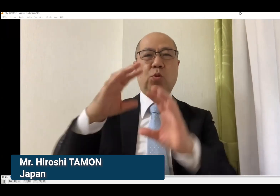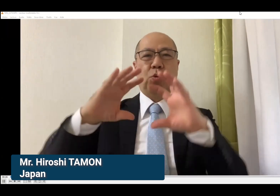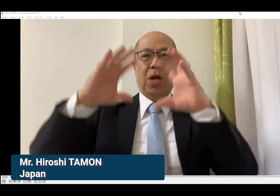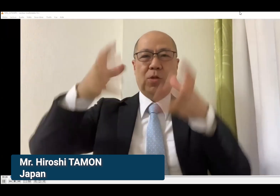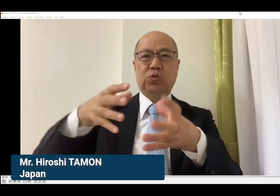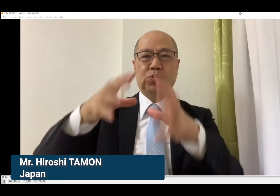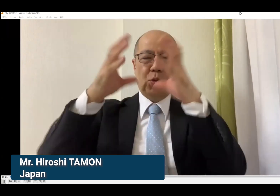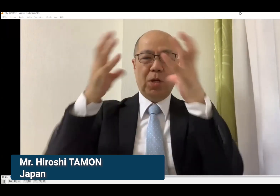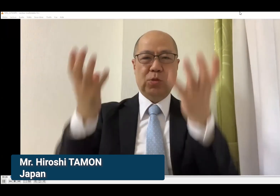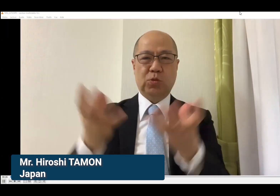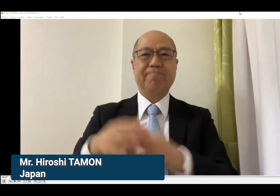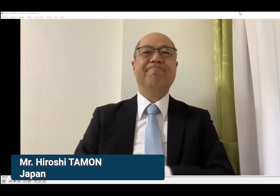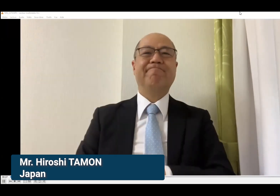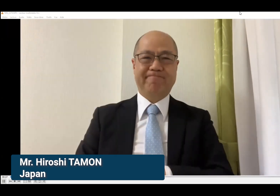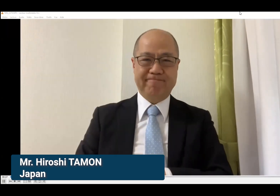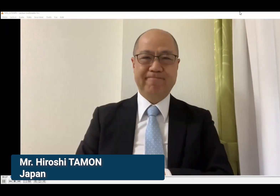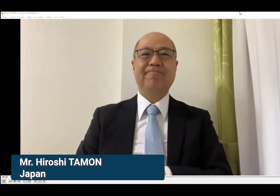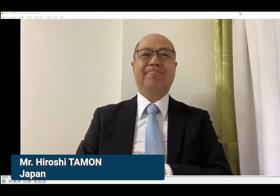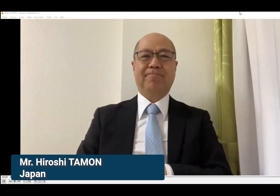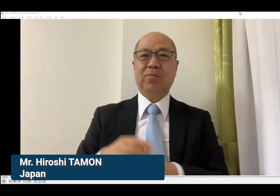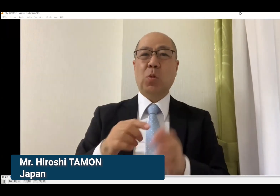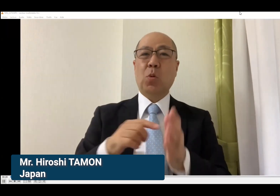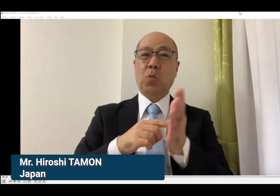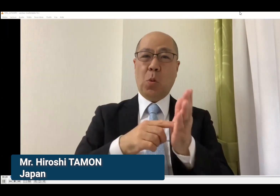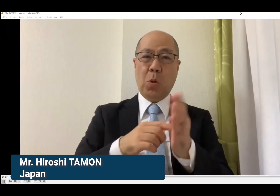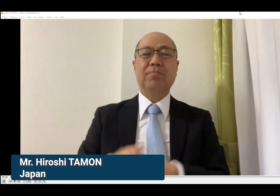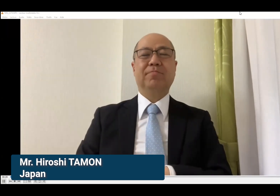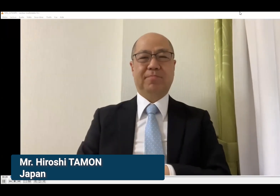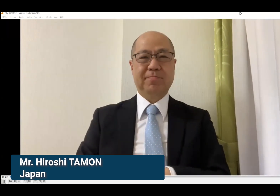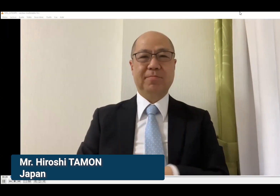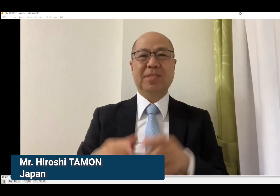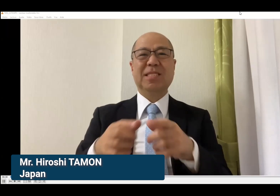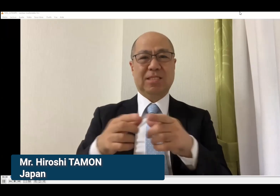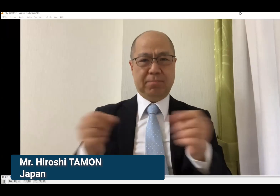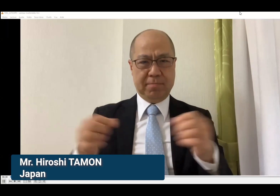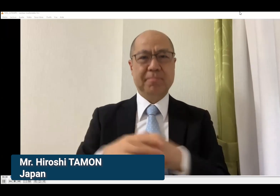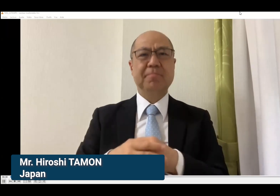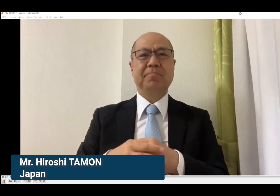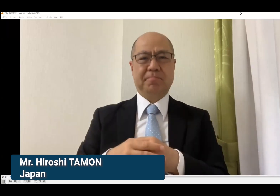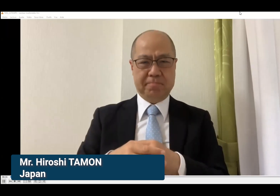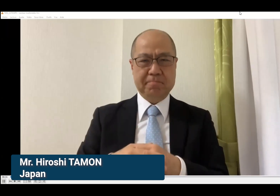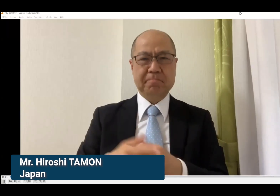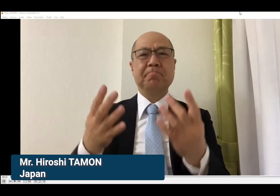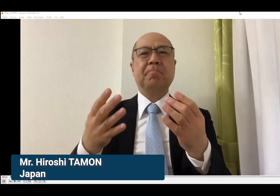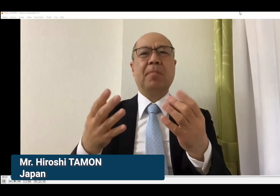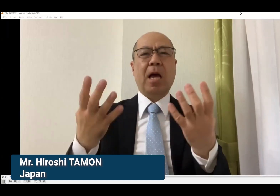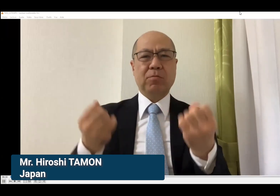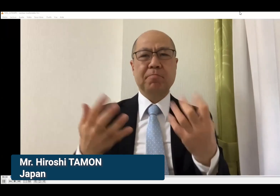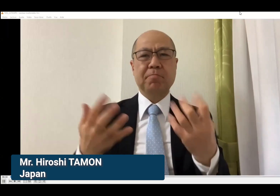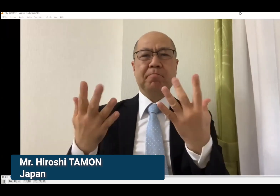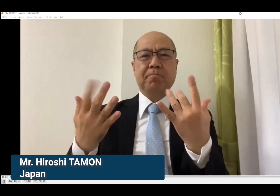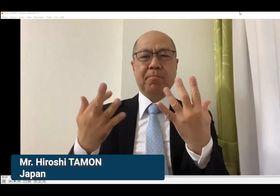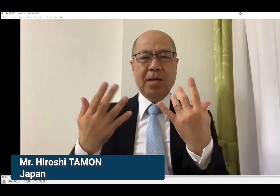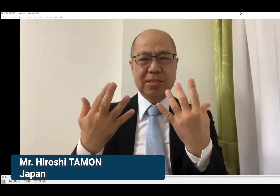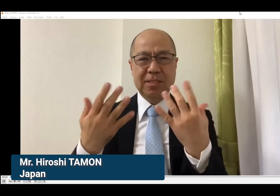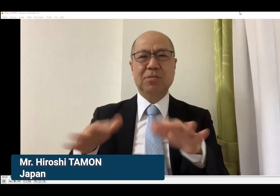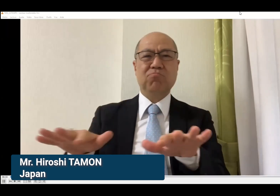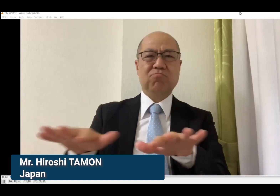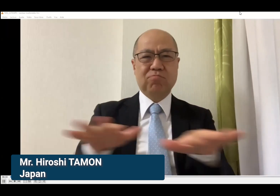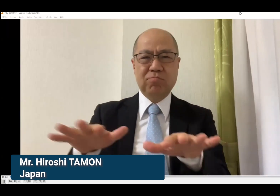hope to people with disabilities worldwide by using the CRPD. For example,